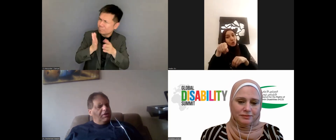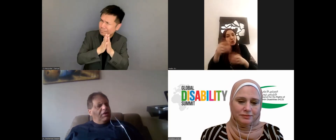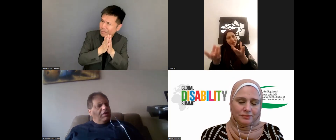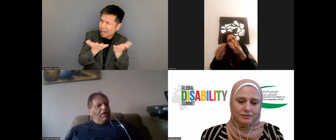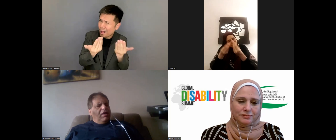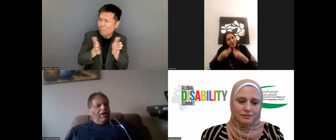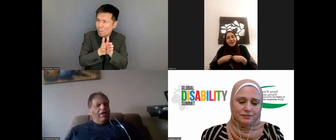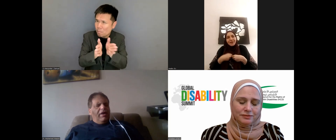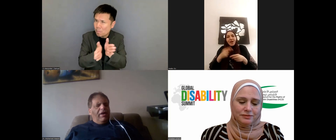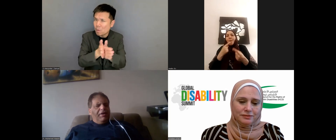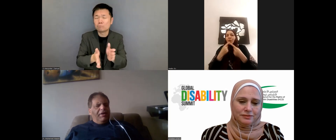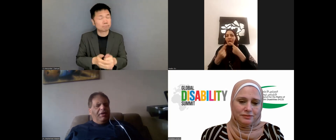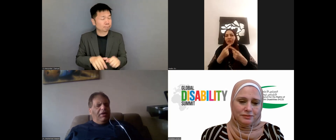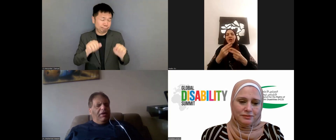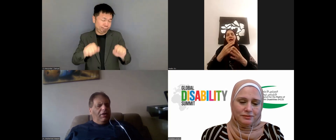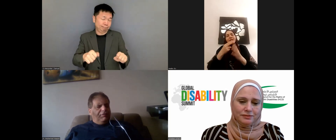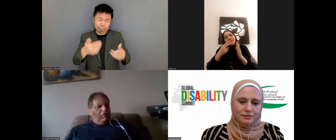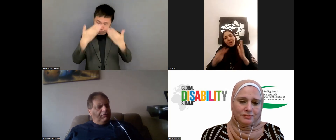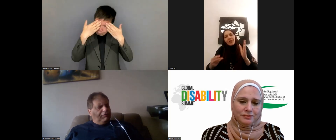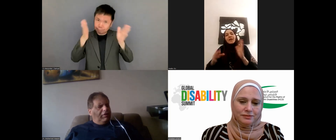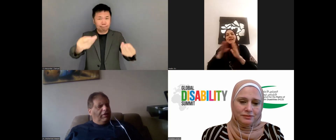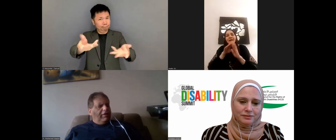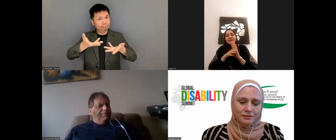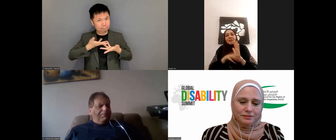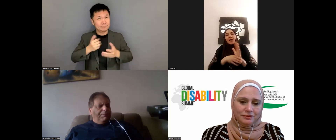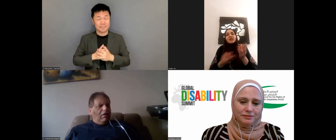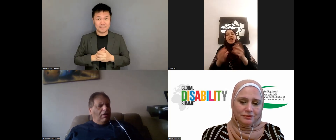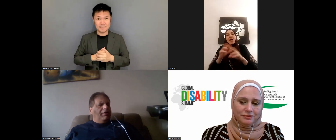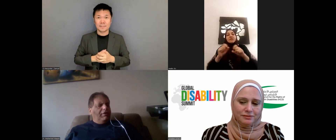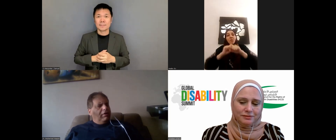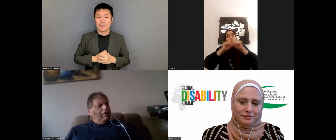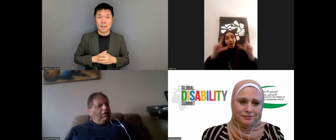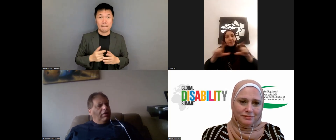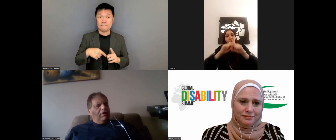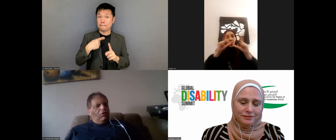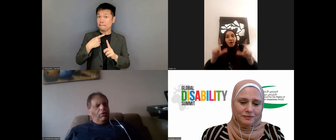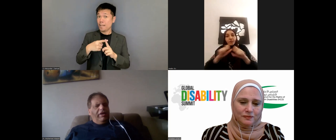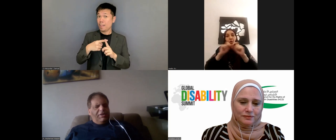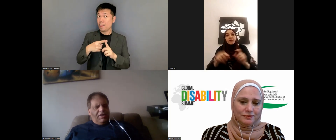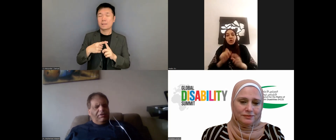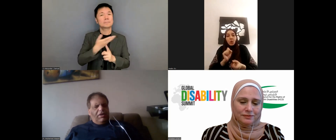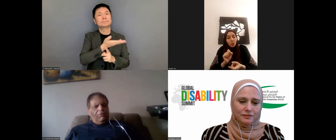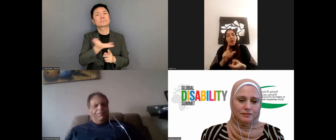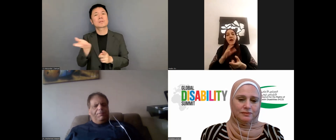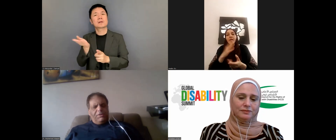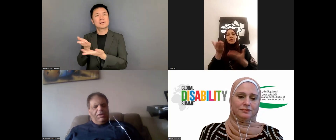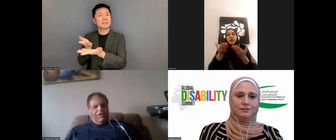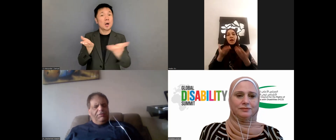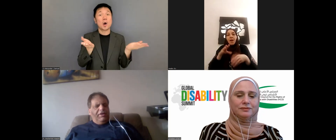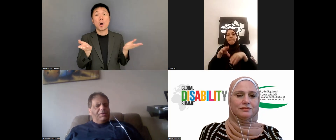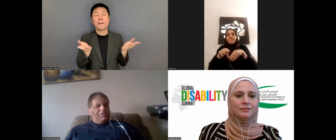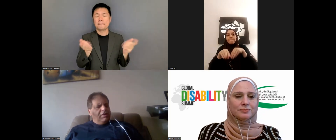clarifications. And again, on behalf of our colleagues and counterparts